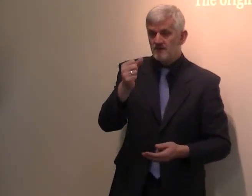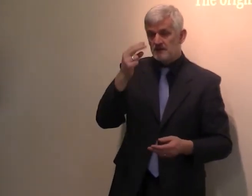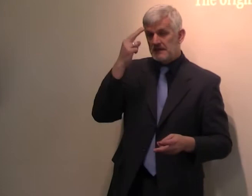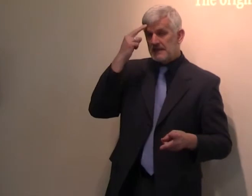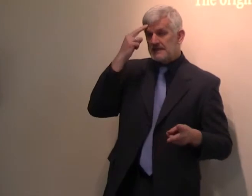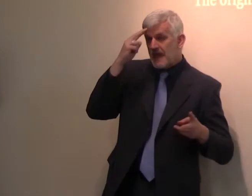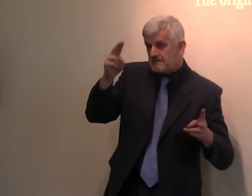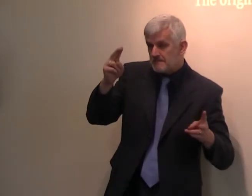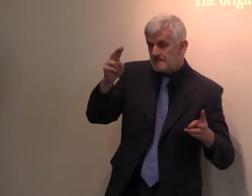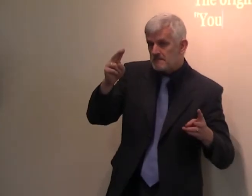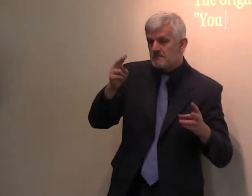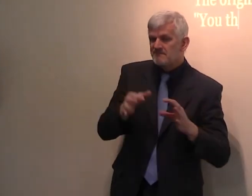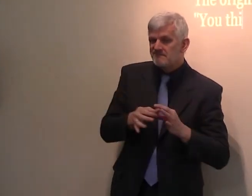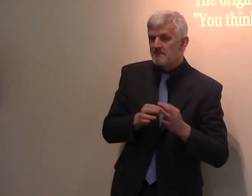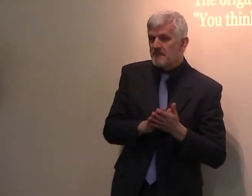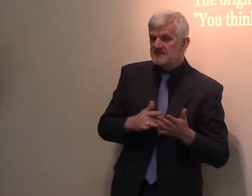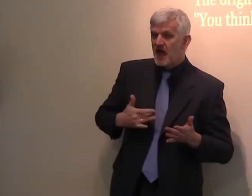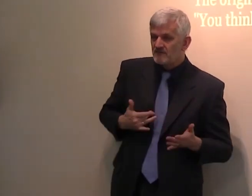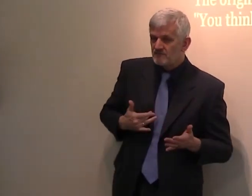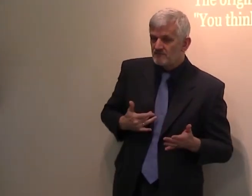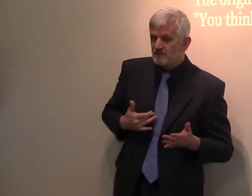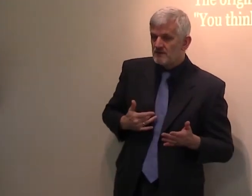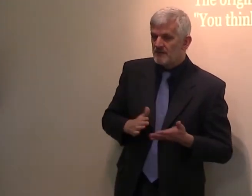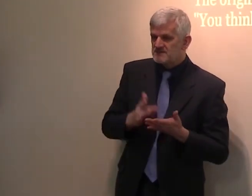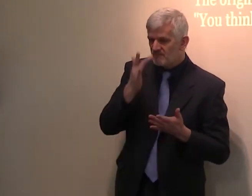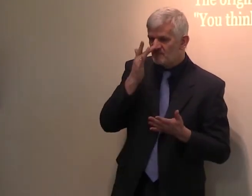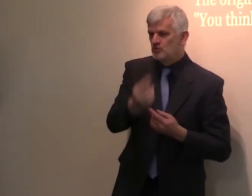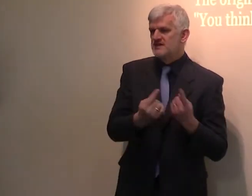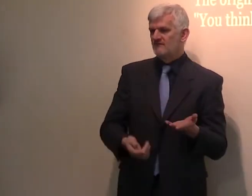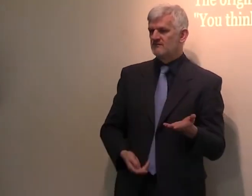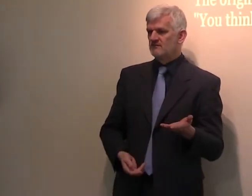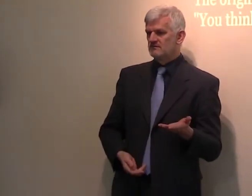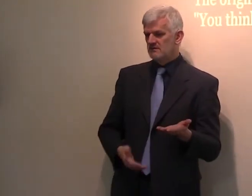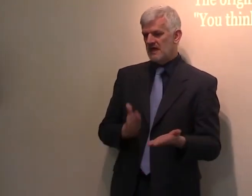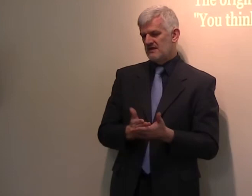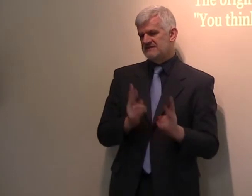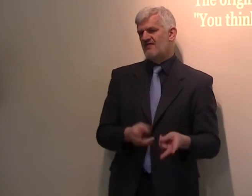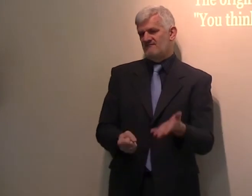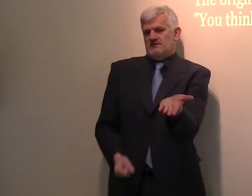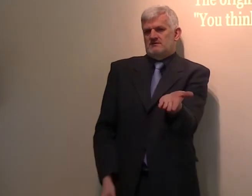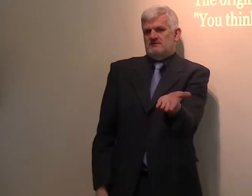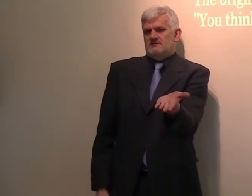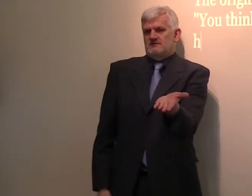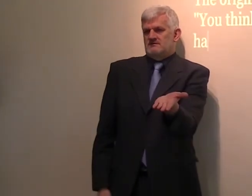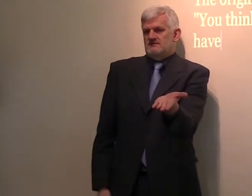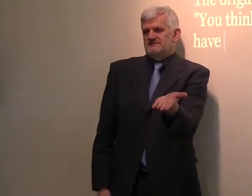you have life, but actually, you do not have life, you have death. what was happening